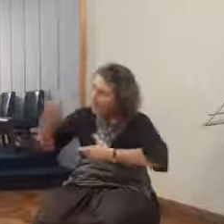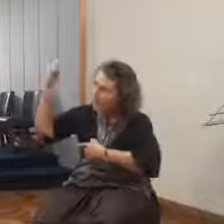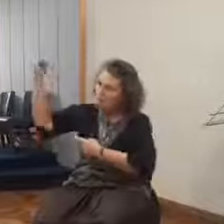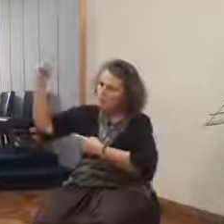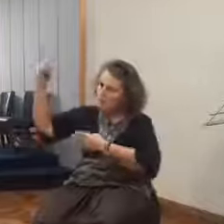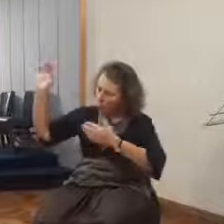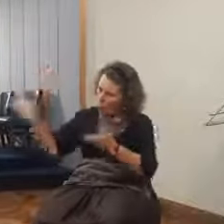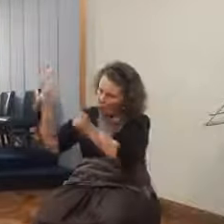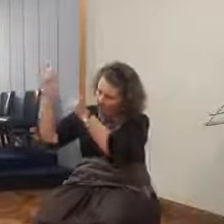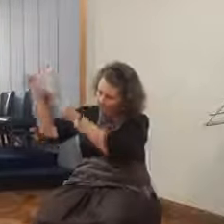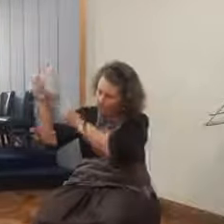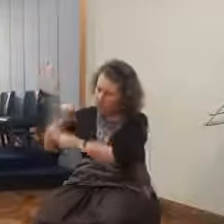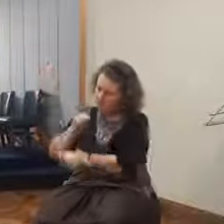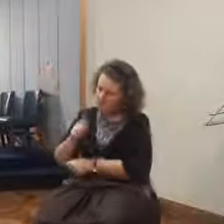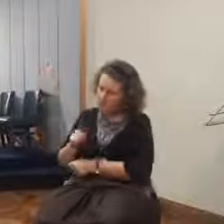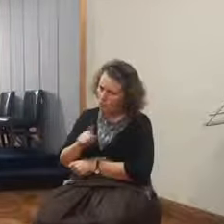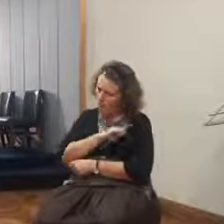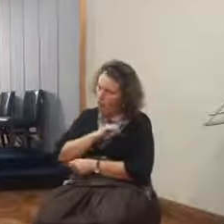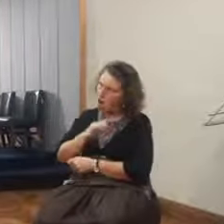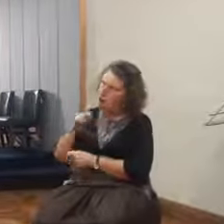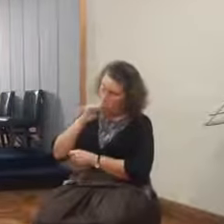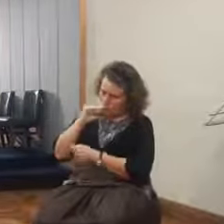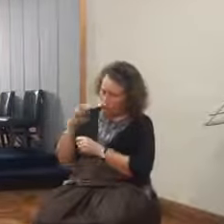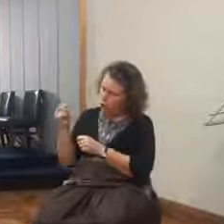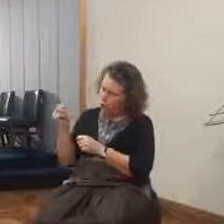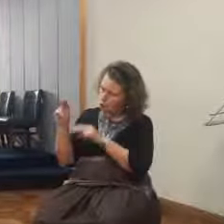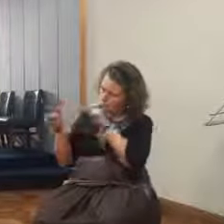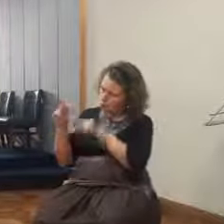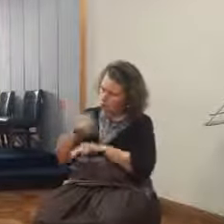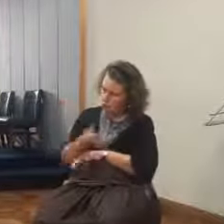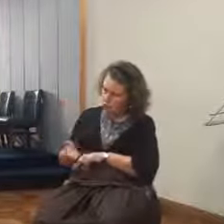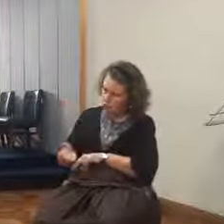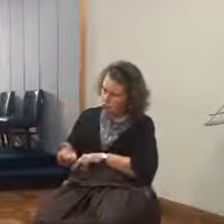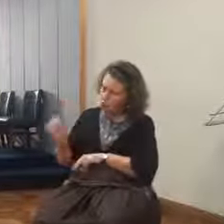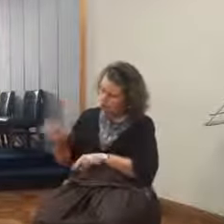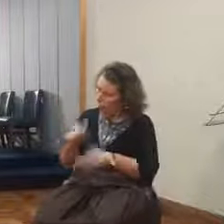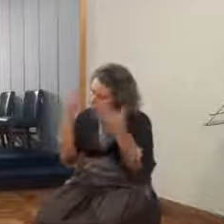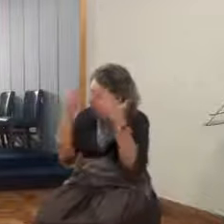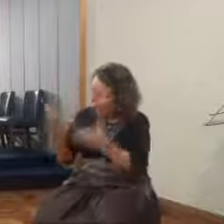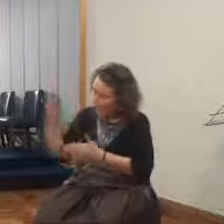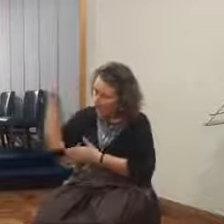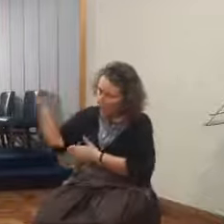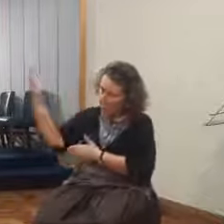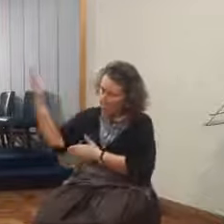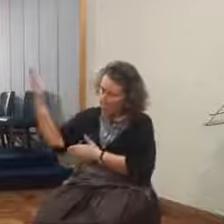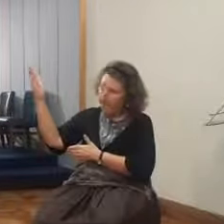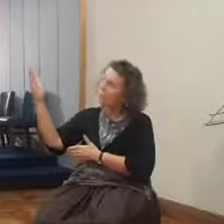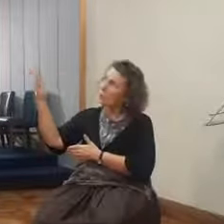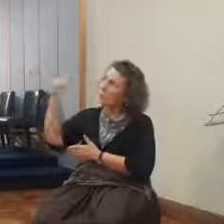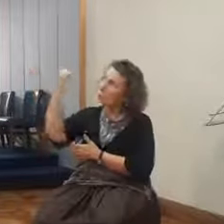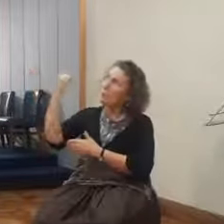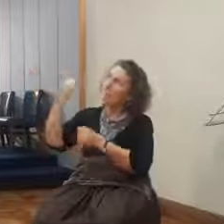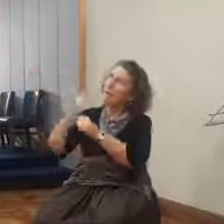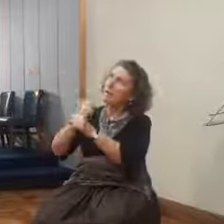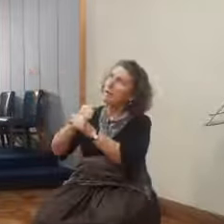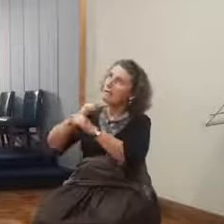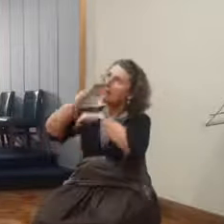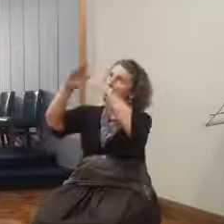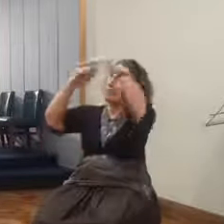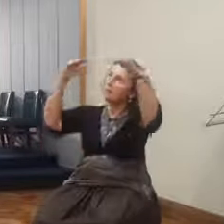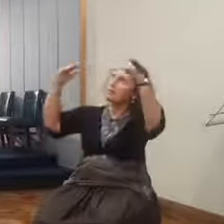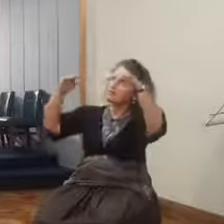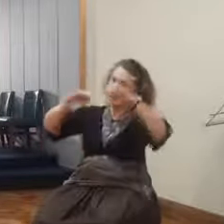for the hour of his judgment is come, and worship him that made heaven and earth